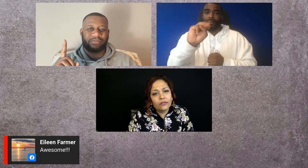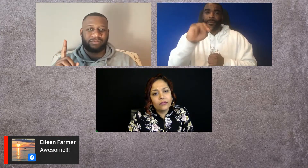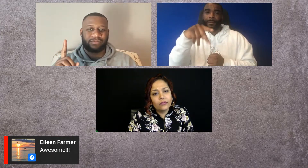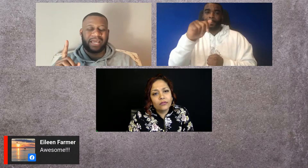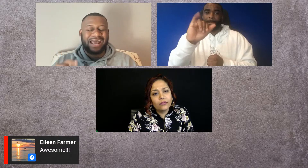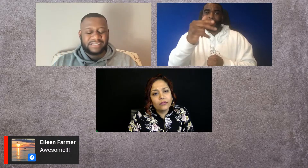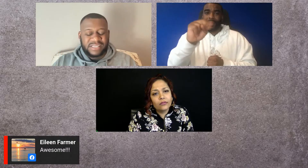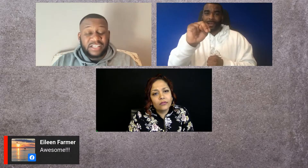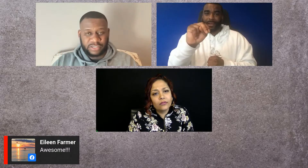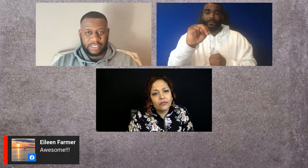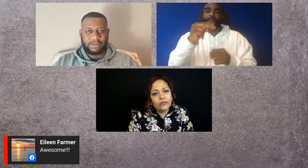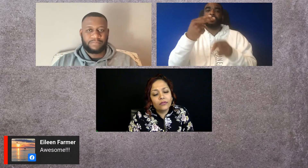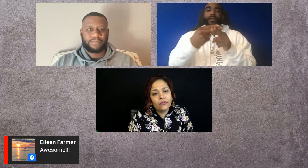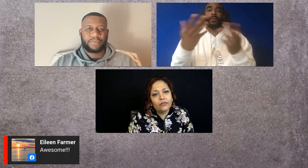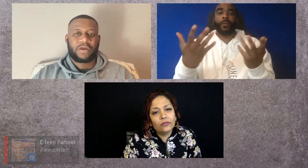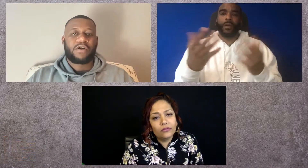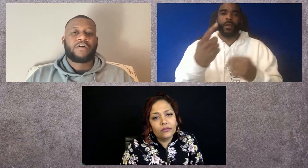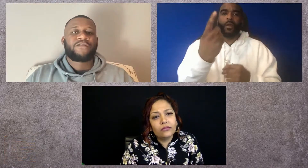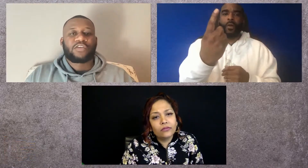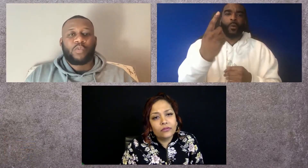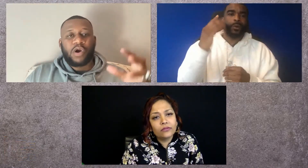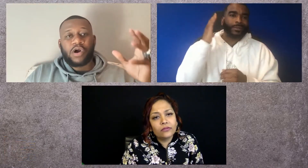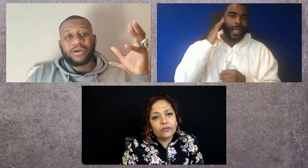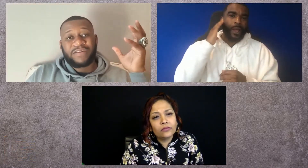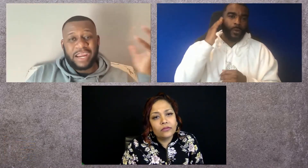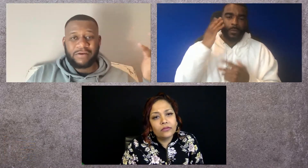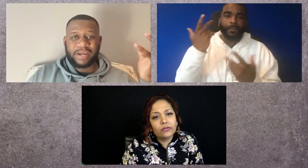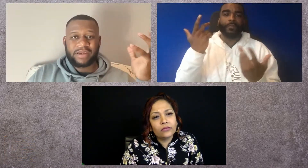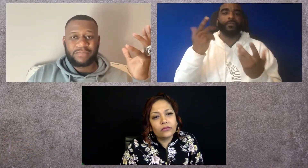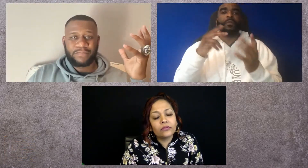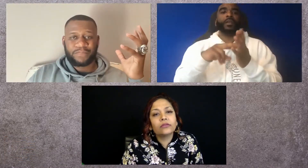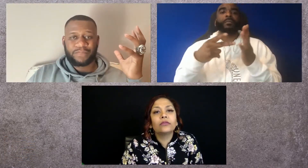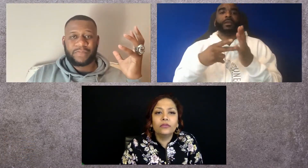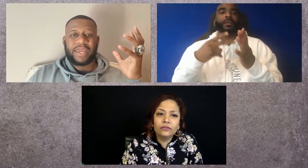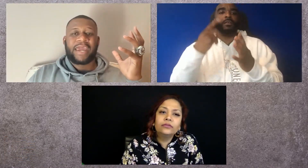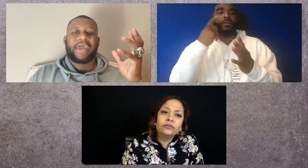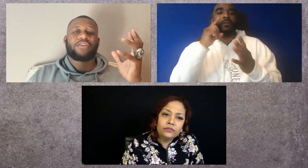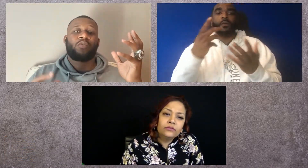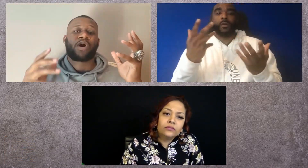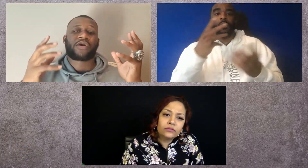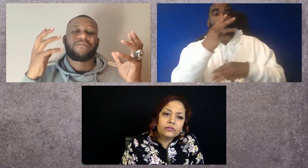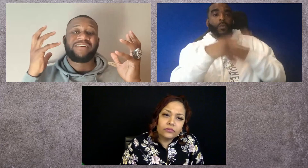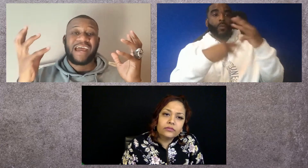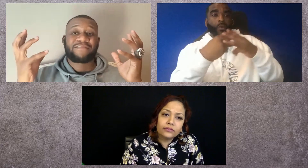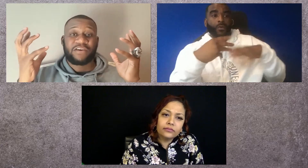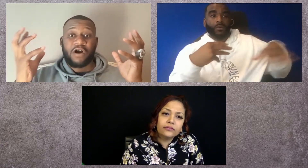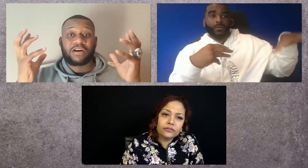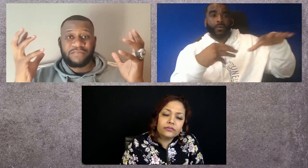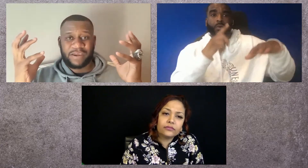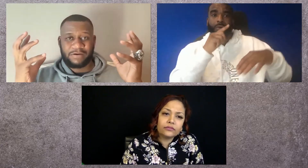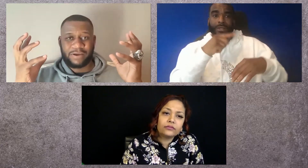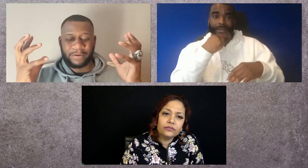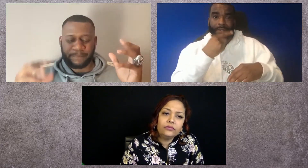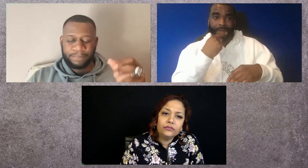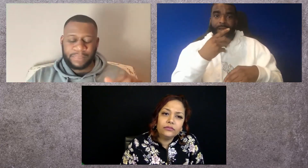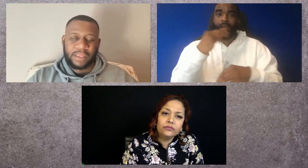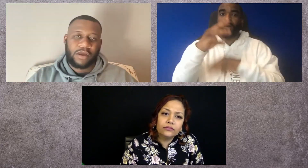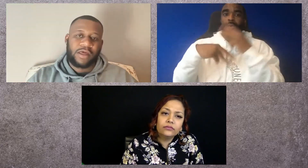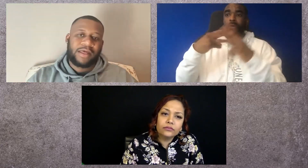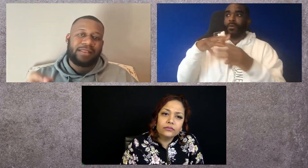Sound, essentially for the world of hearing and the world of deaf and hard of